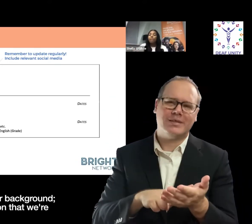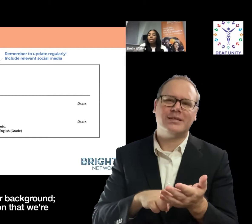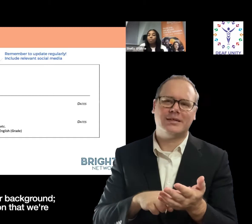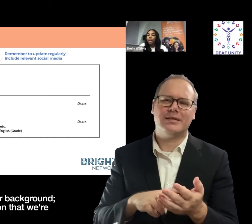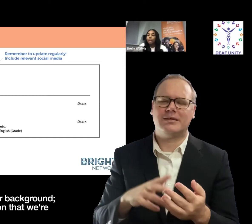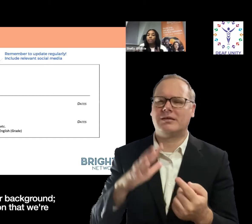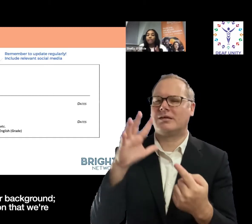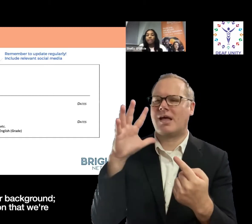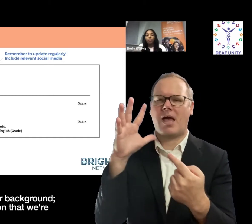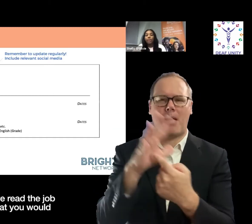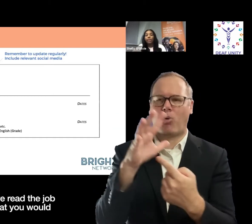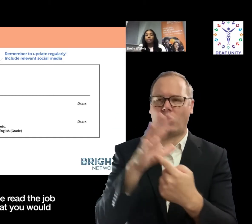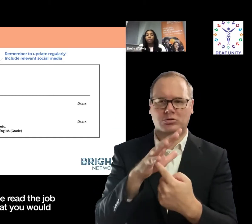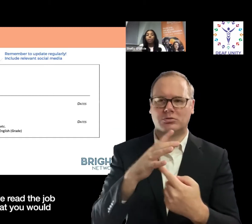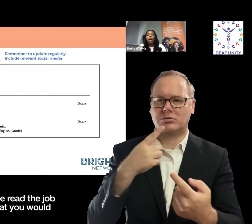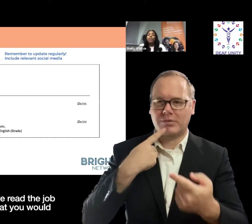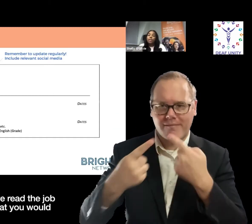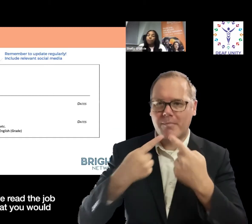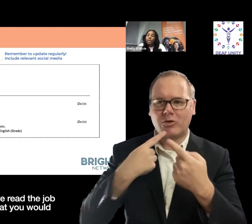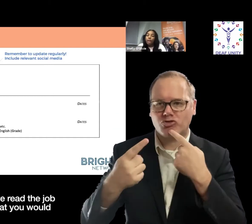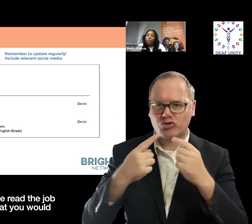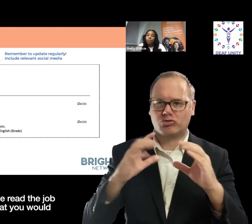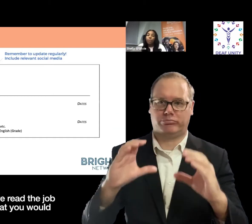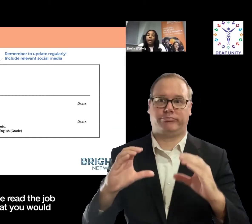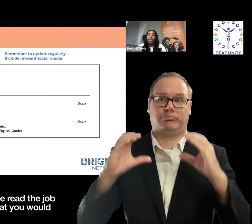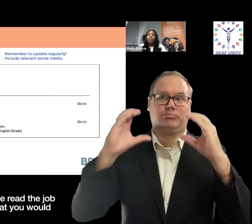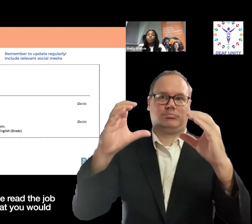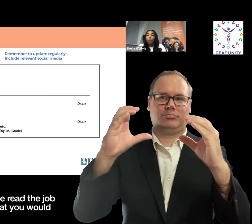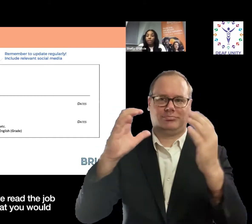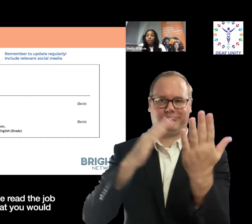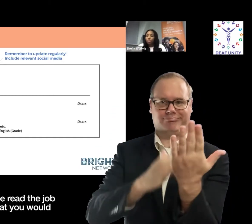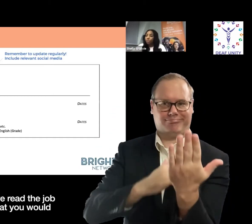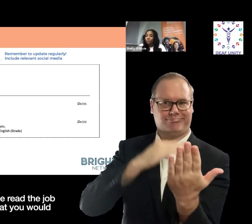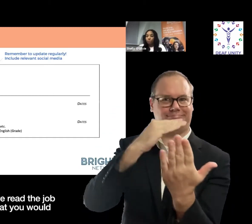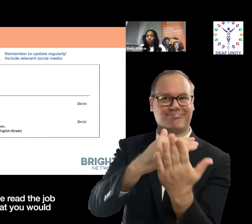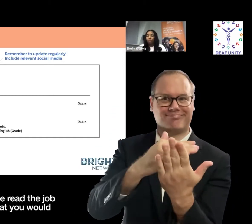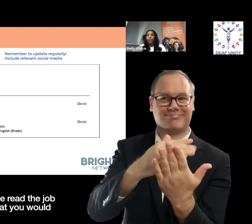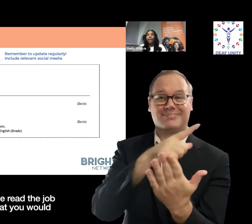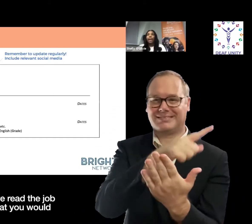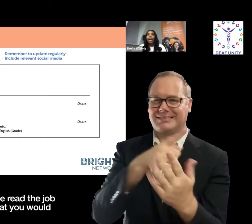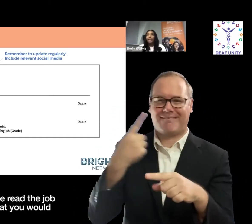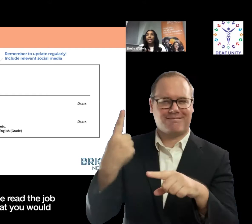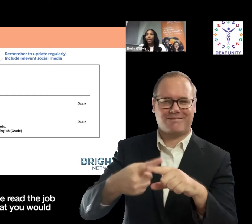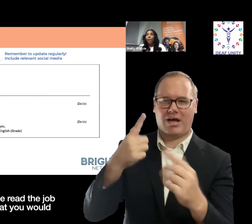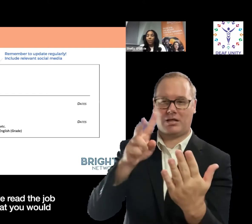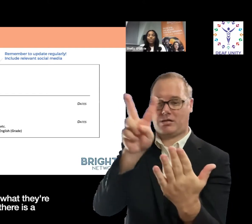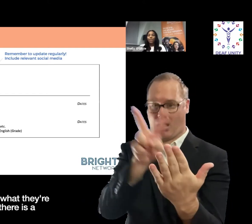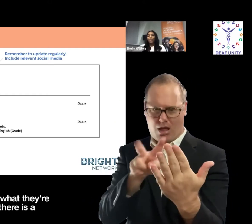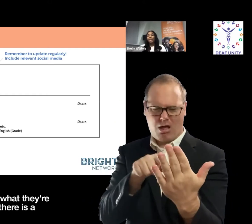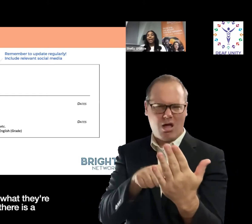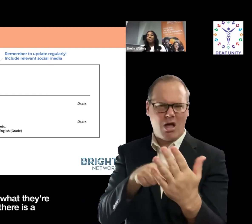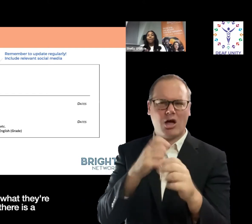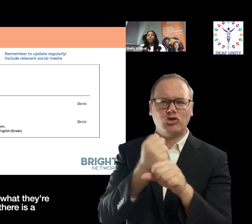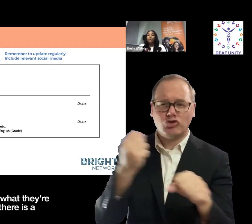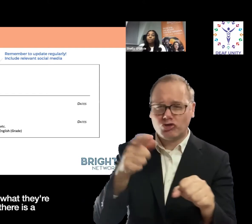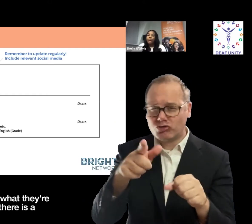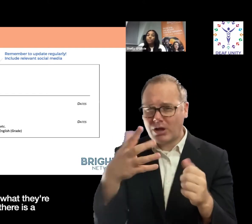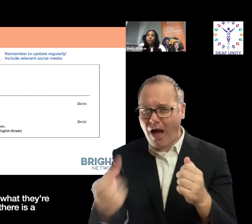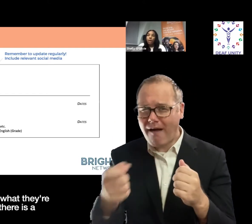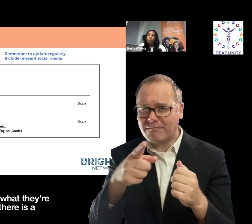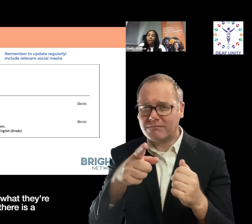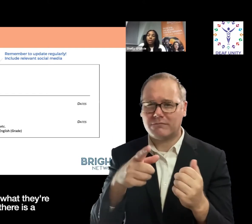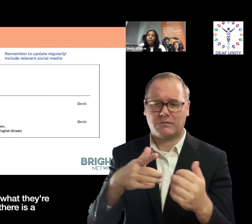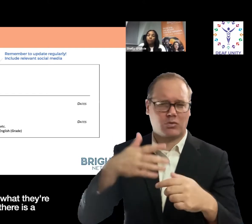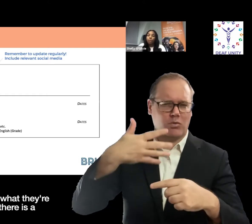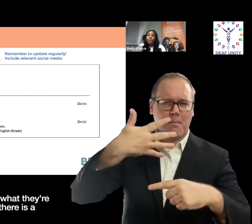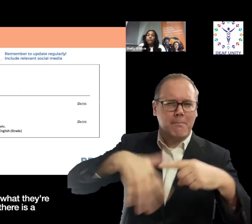their background fit the person that we're looking for? So for example, if you've read the job description properly, and I hope that you would have, you should be able to